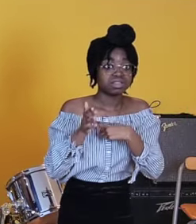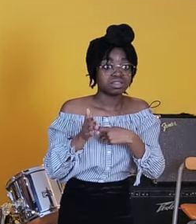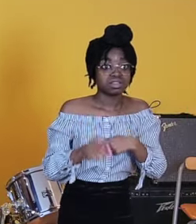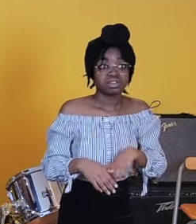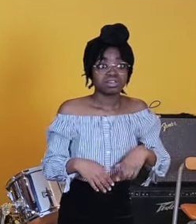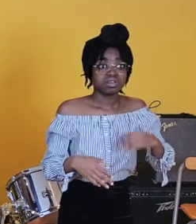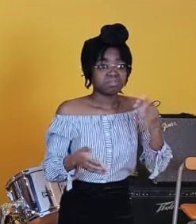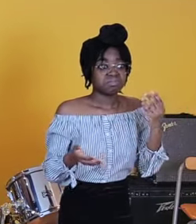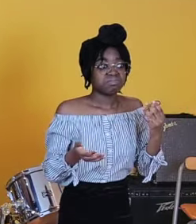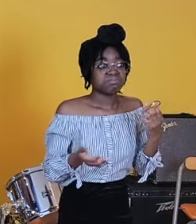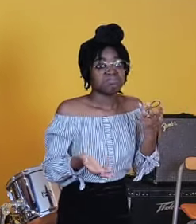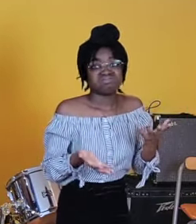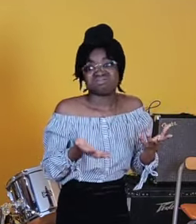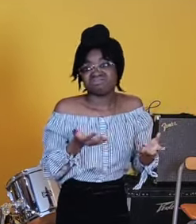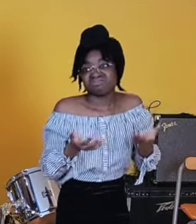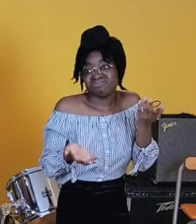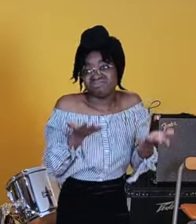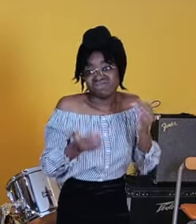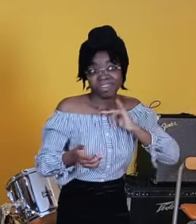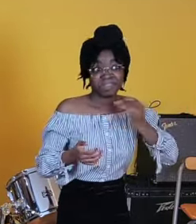as he went along. But